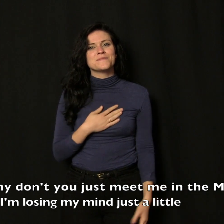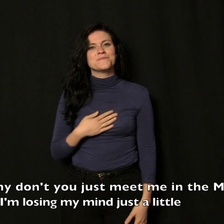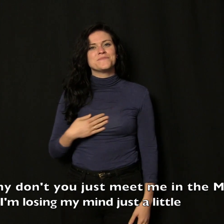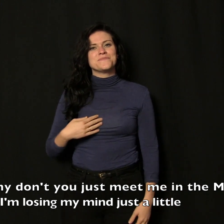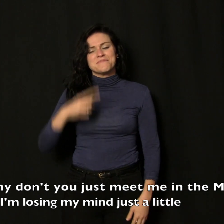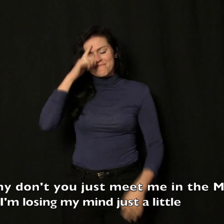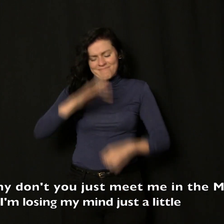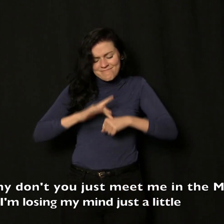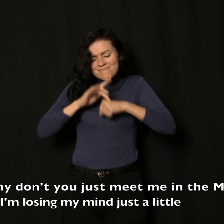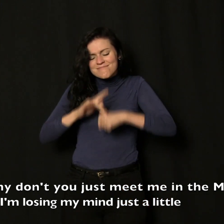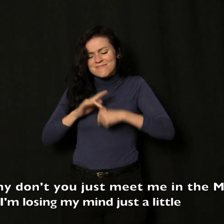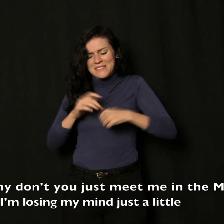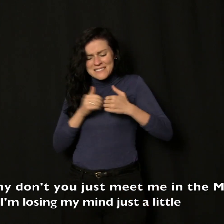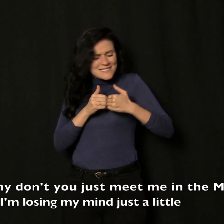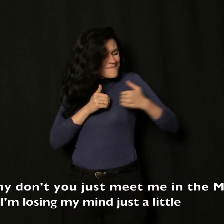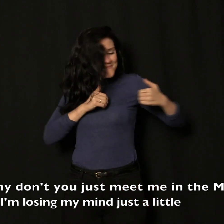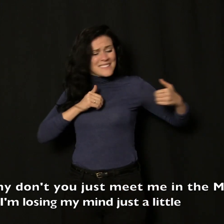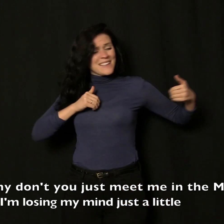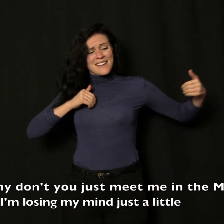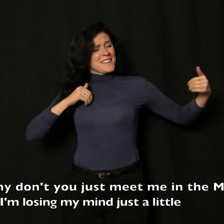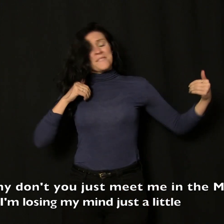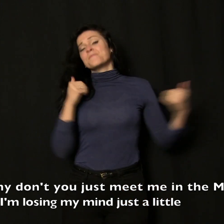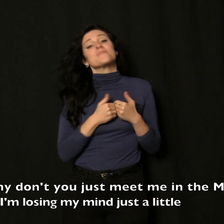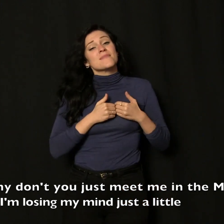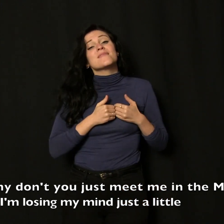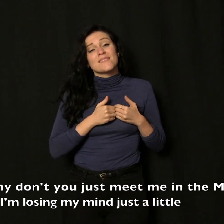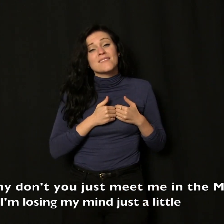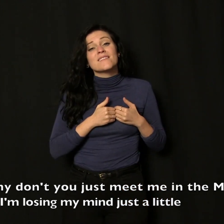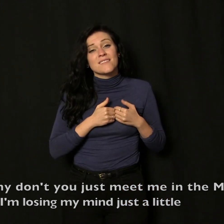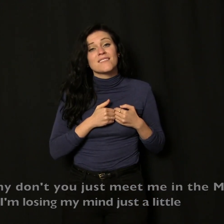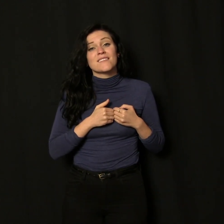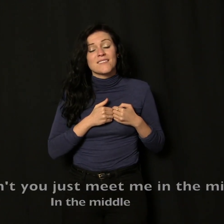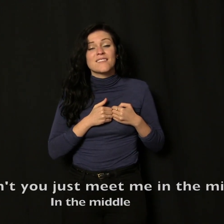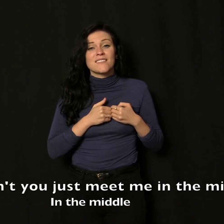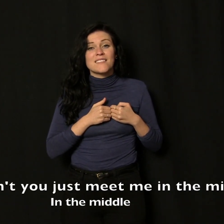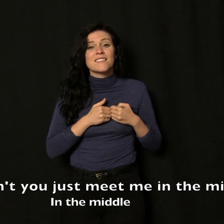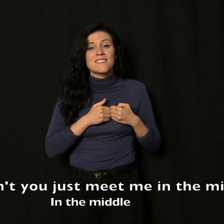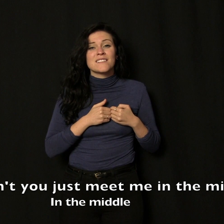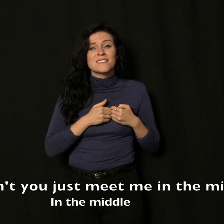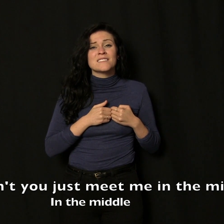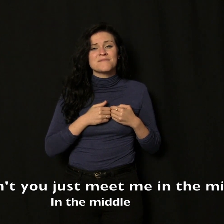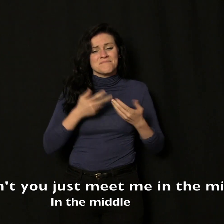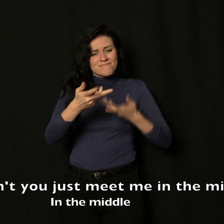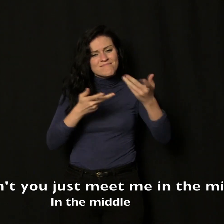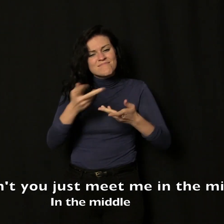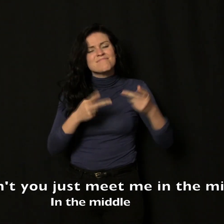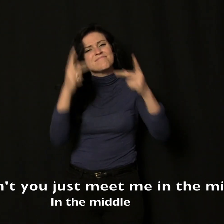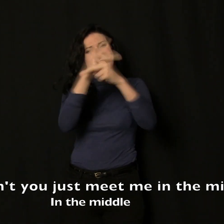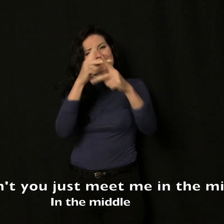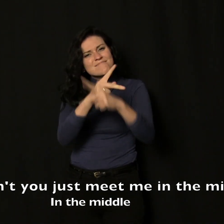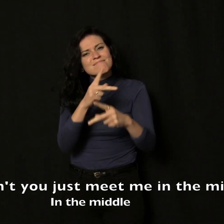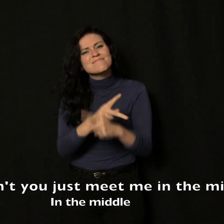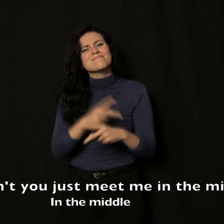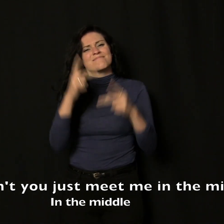I'm losing my mind just a little. So why don't you just meet me in the